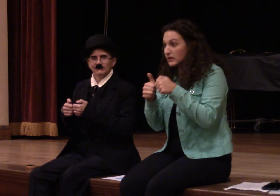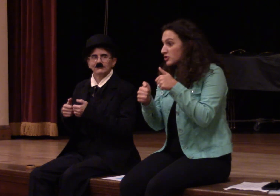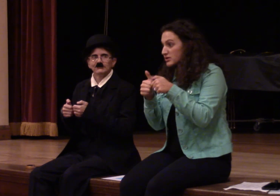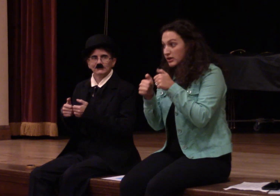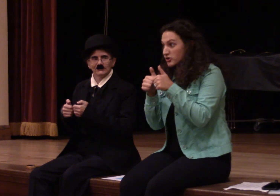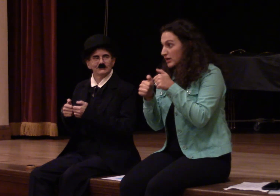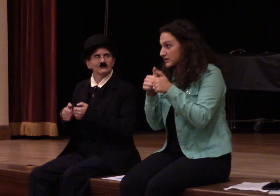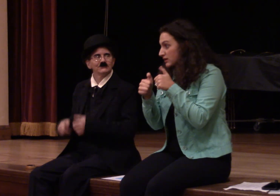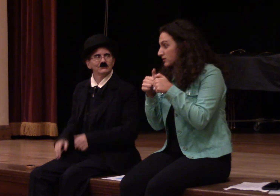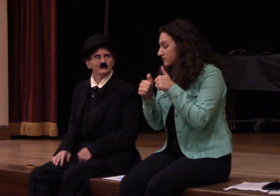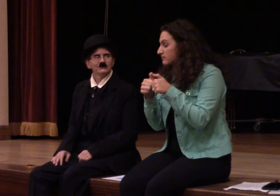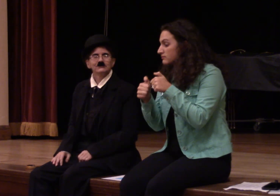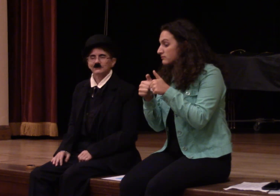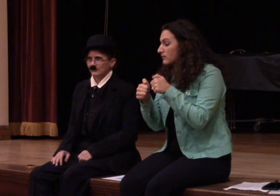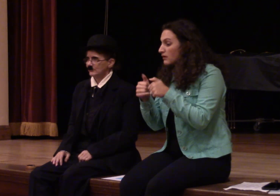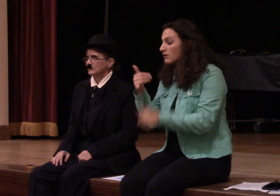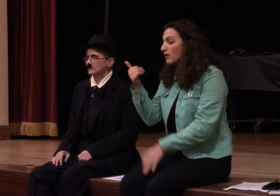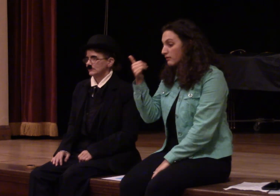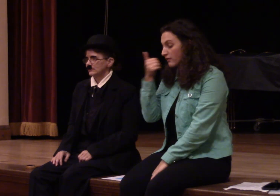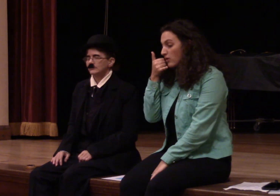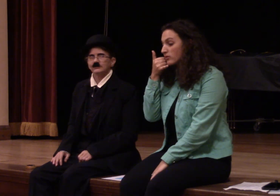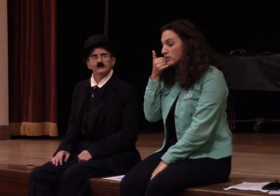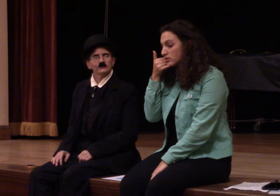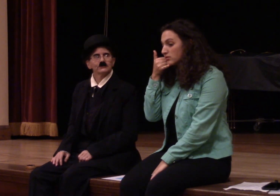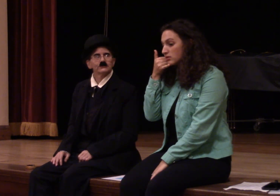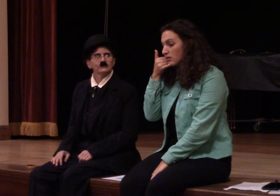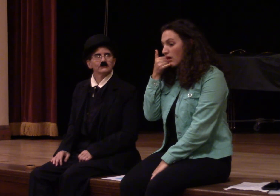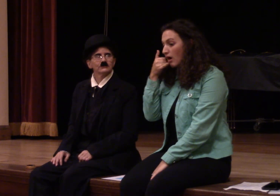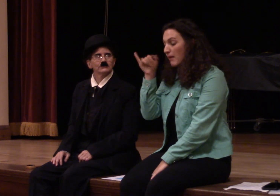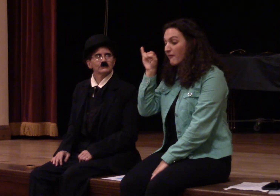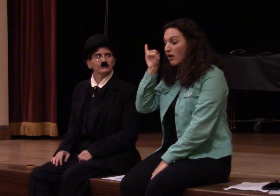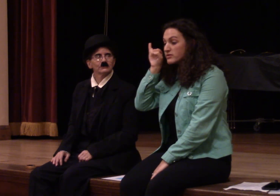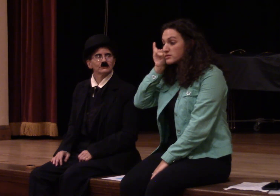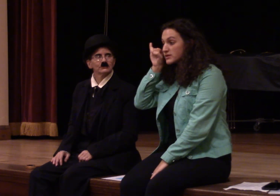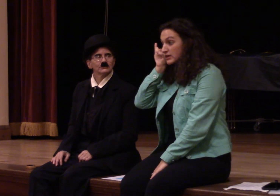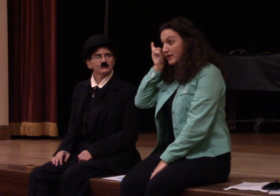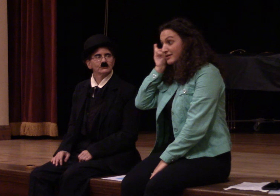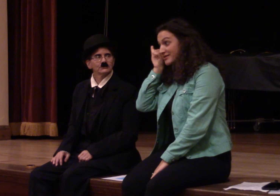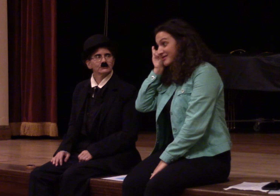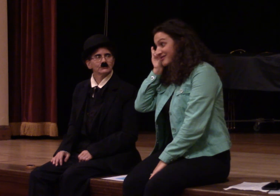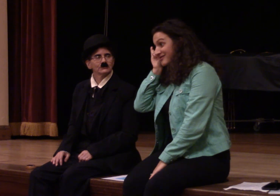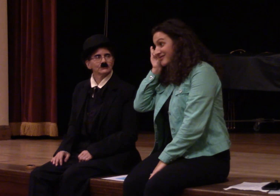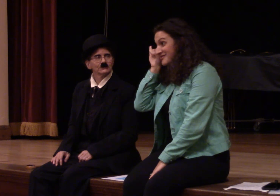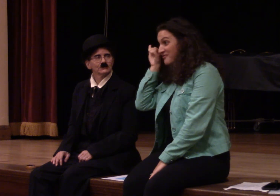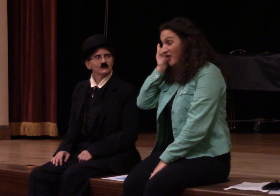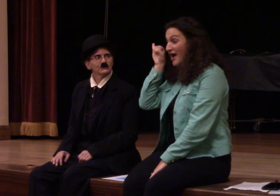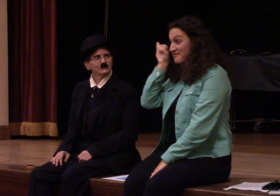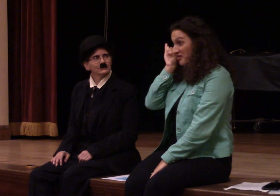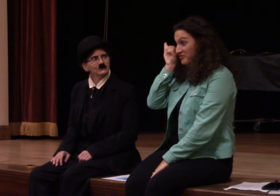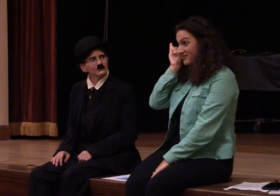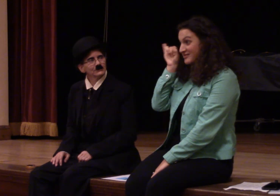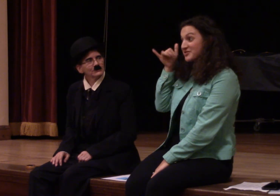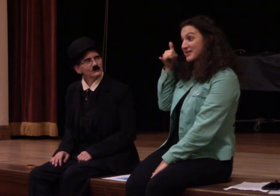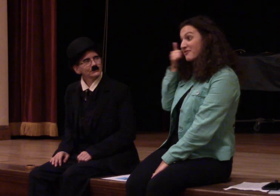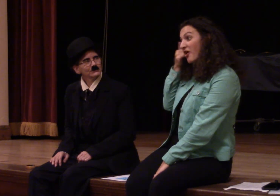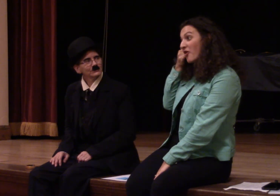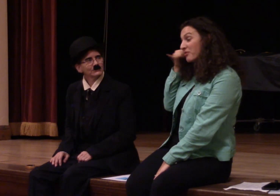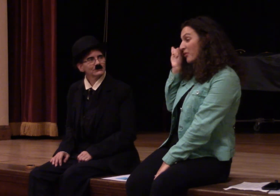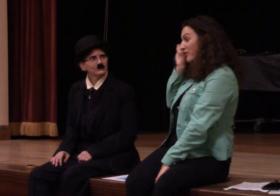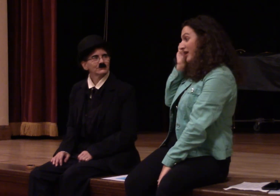Just like you're texting. And phone. I've also seen this for iPhone. So it's like phone, but with an